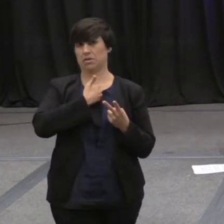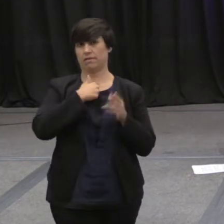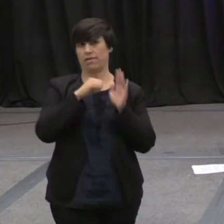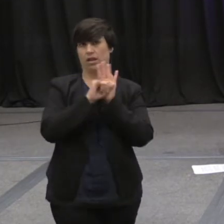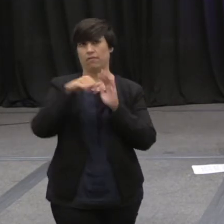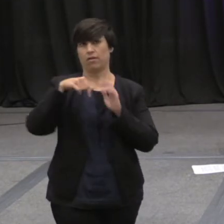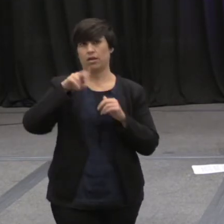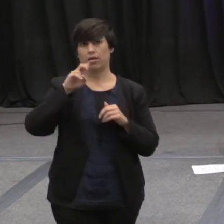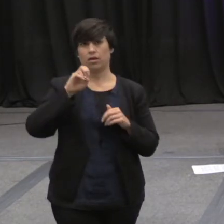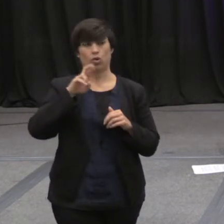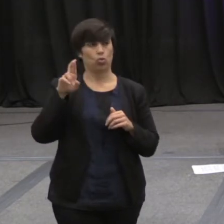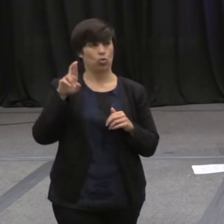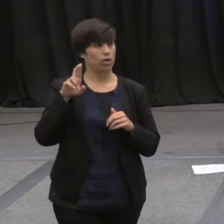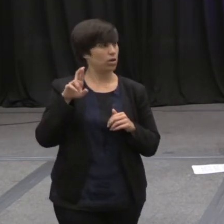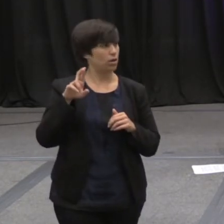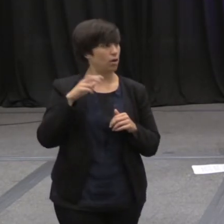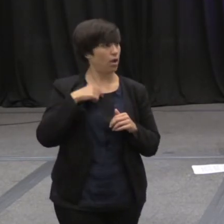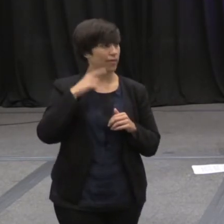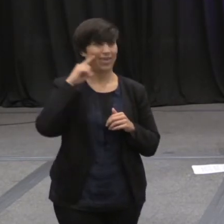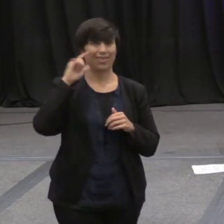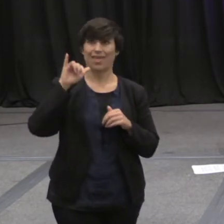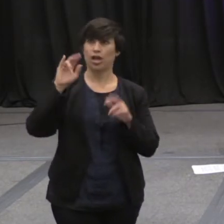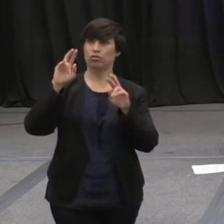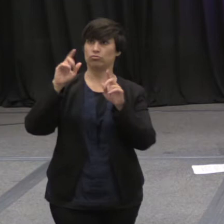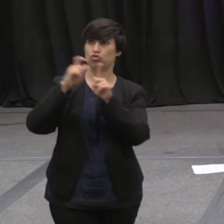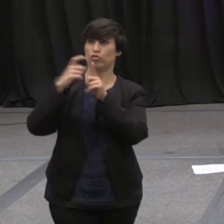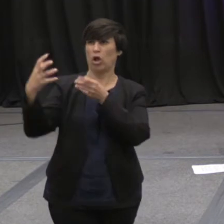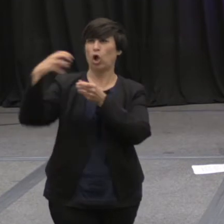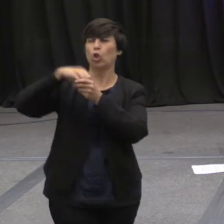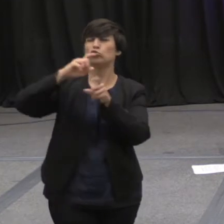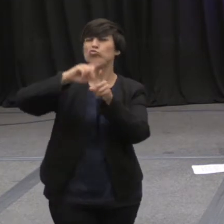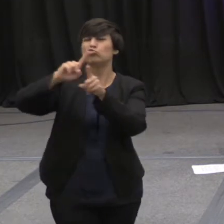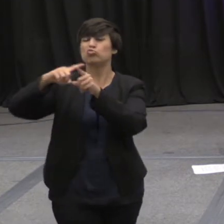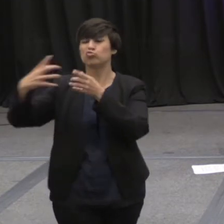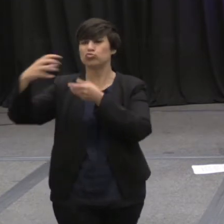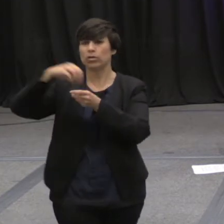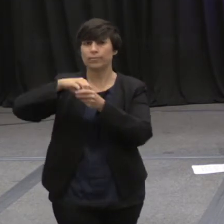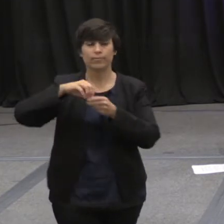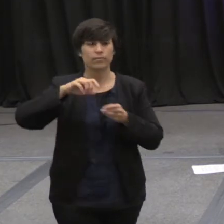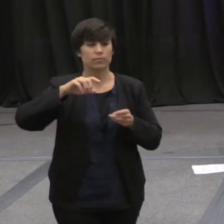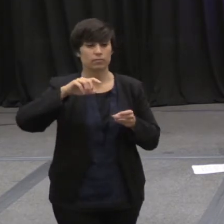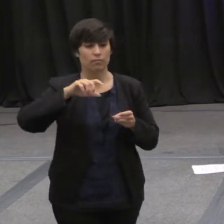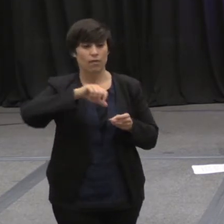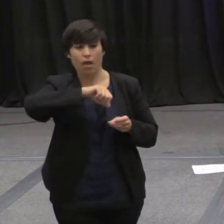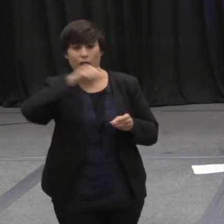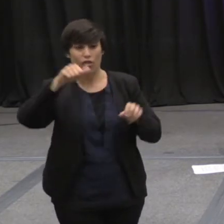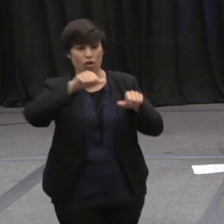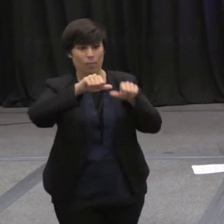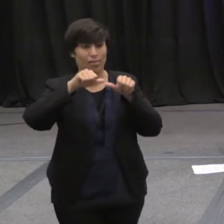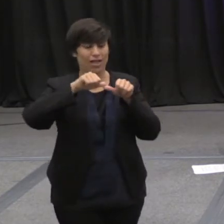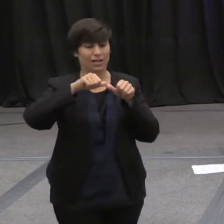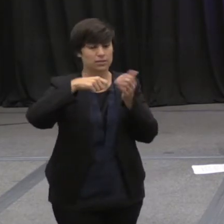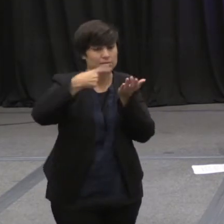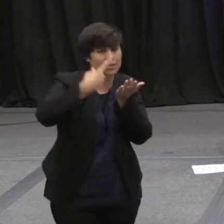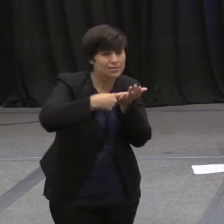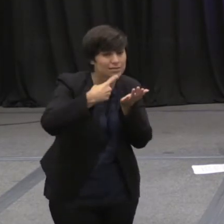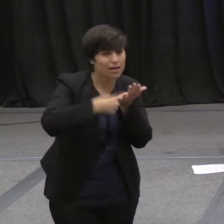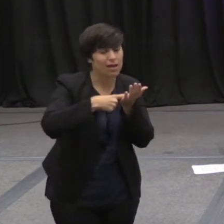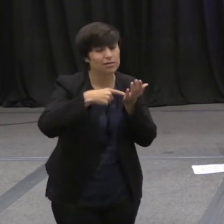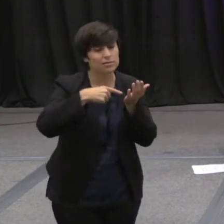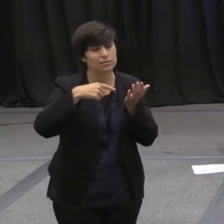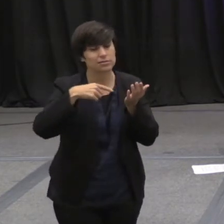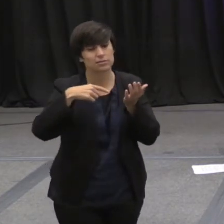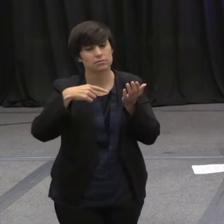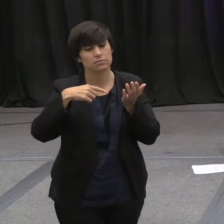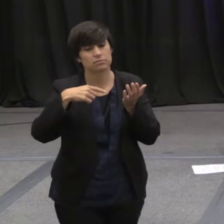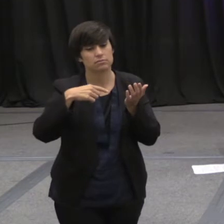I think it can be a pretty encompassing term. So where else are they happening? Not really, and anywhere. And that's part of the reason I'm here, because they need to